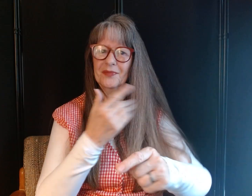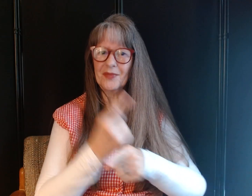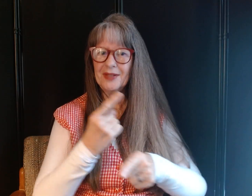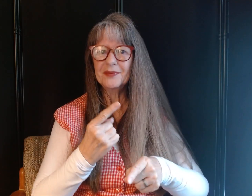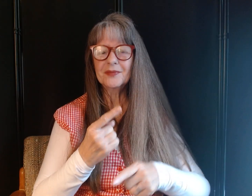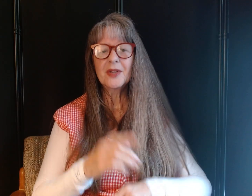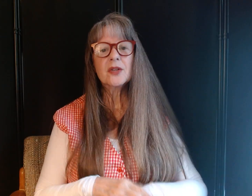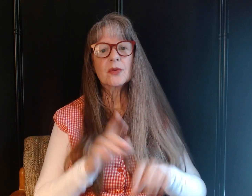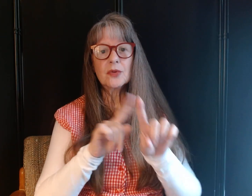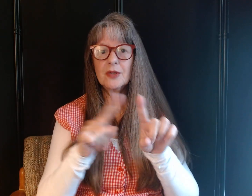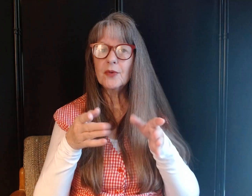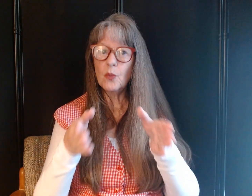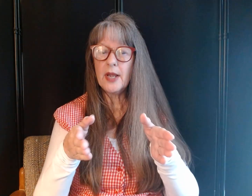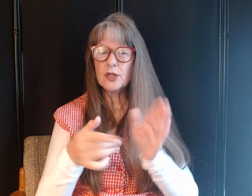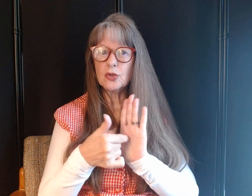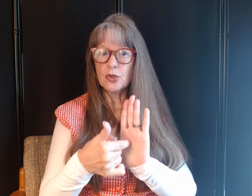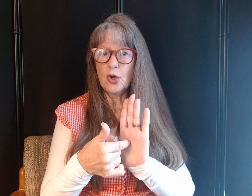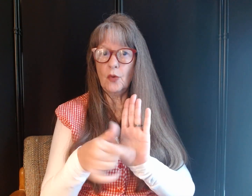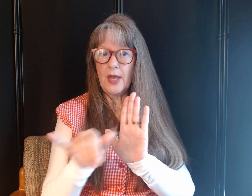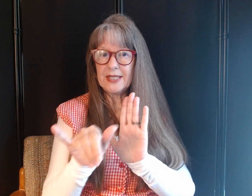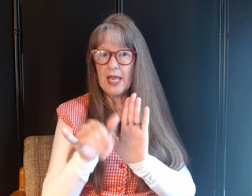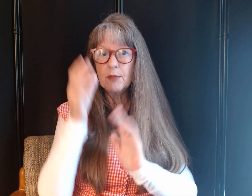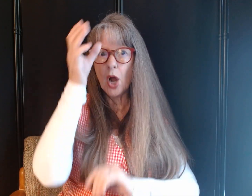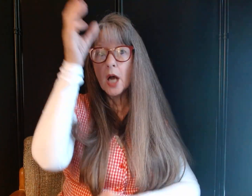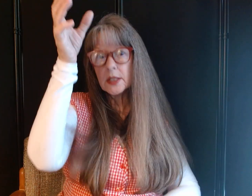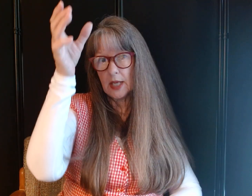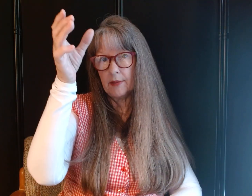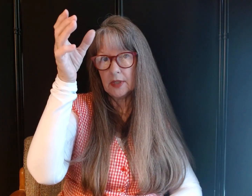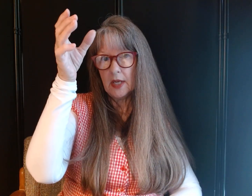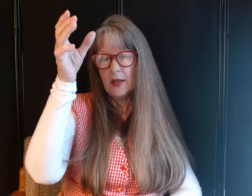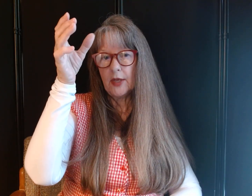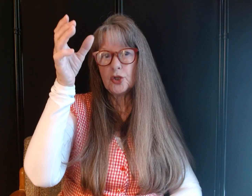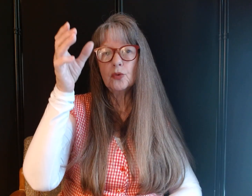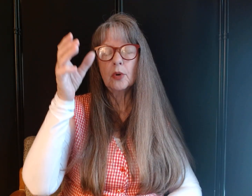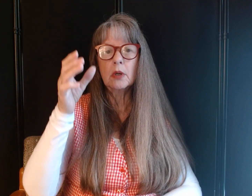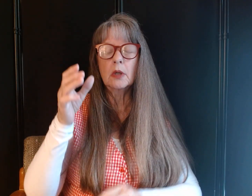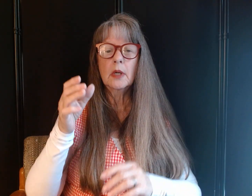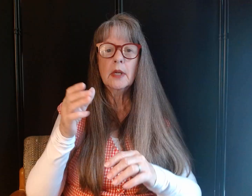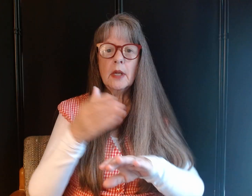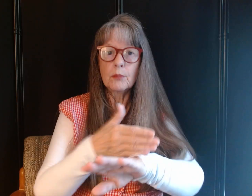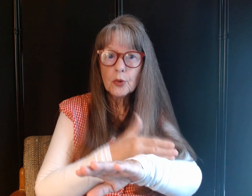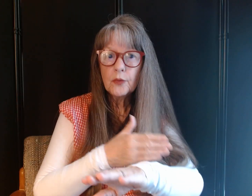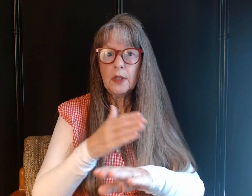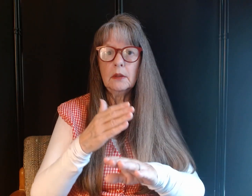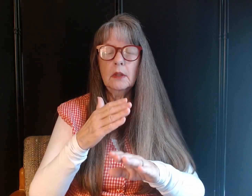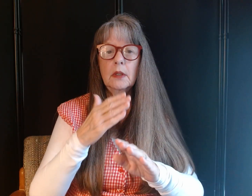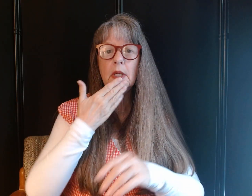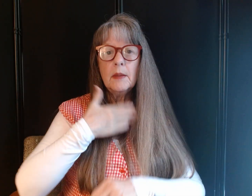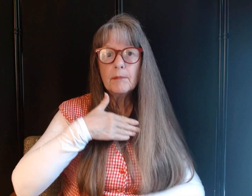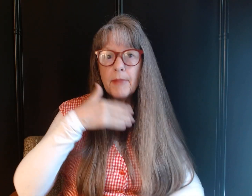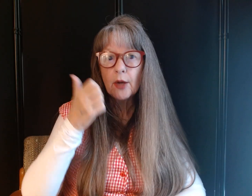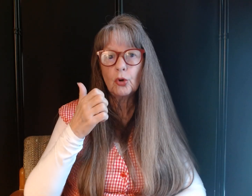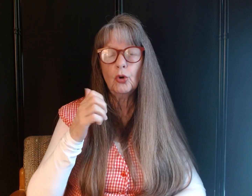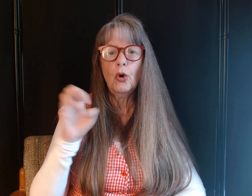right? So there's different ways to show that same concept that you were improving, getting better, or